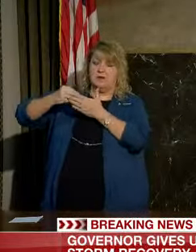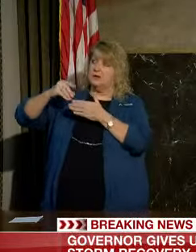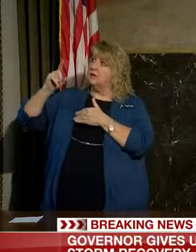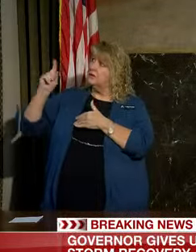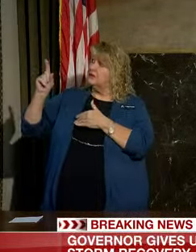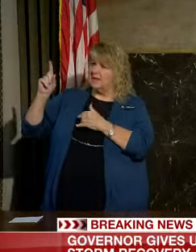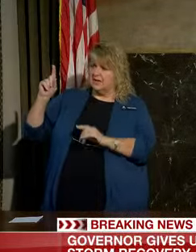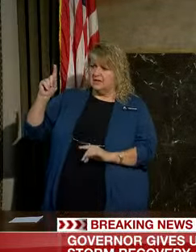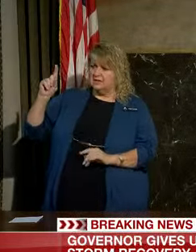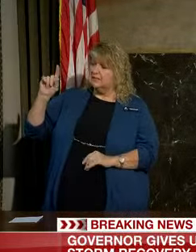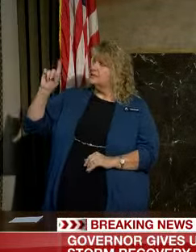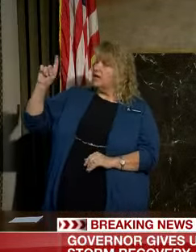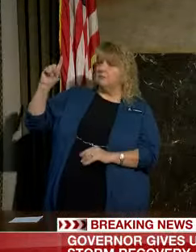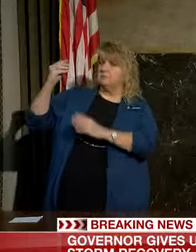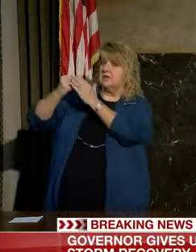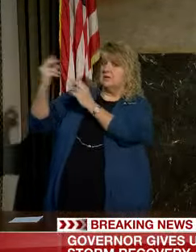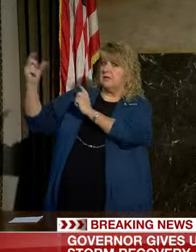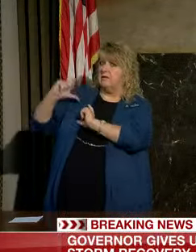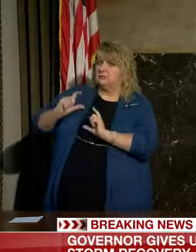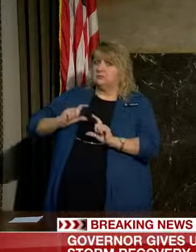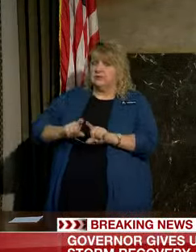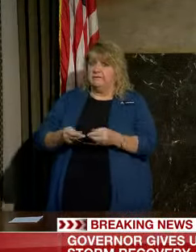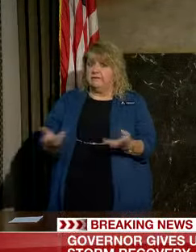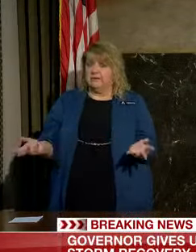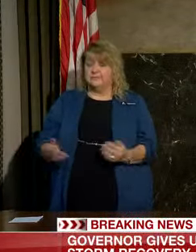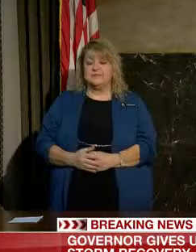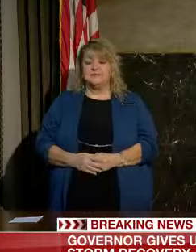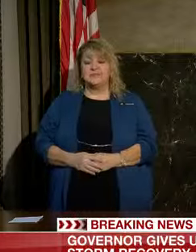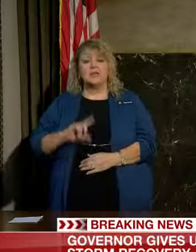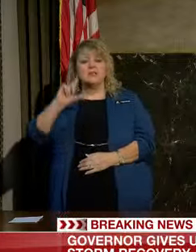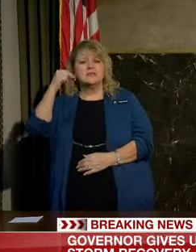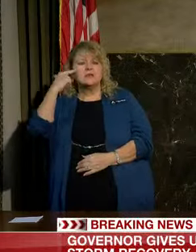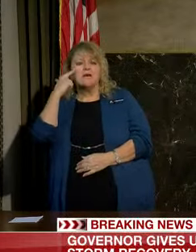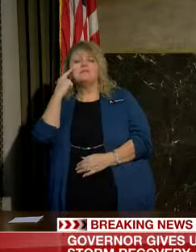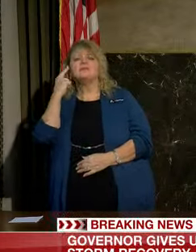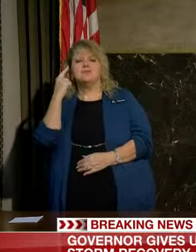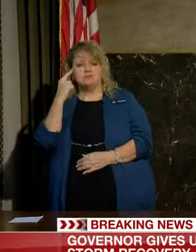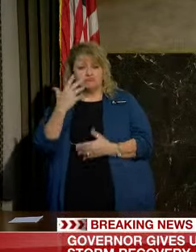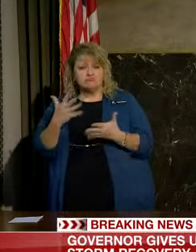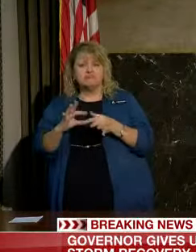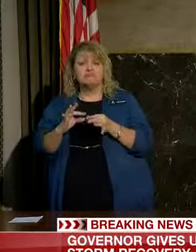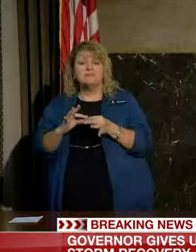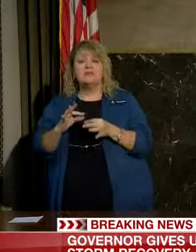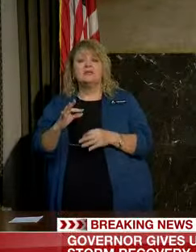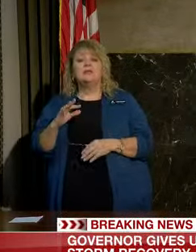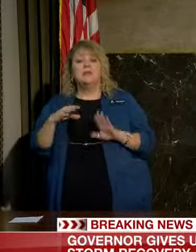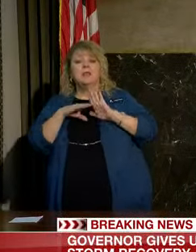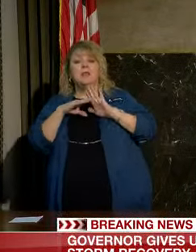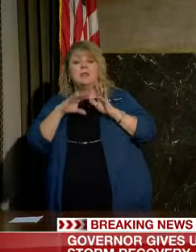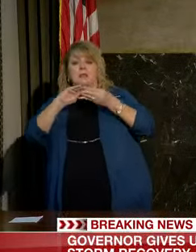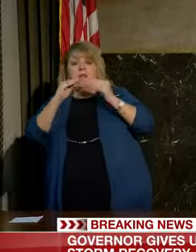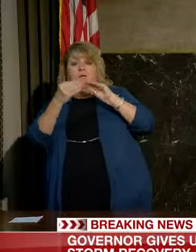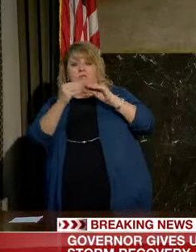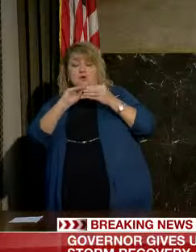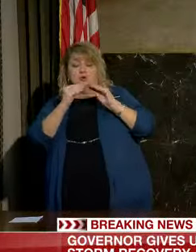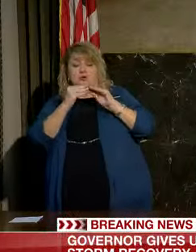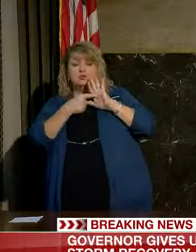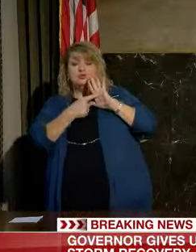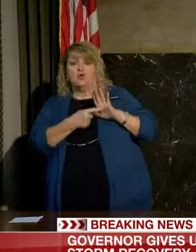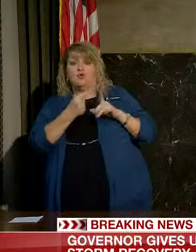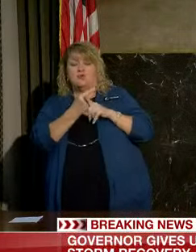As the governor has said, we are encouraged that the trends are going in the right direction. It's